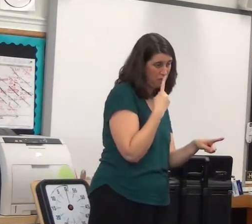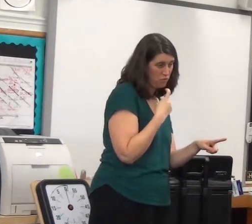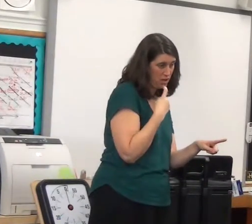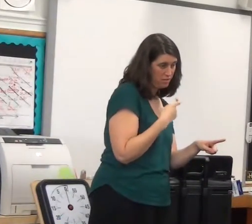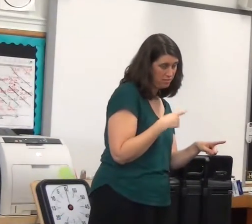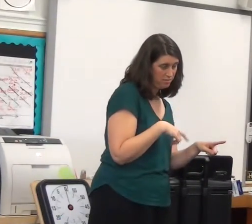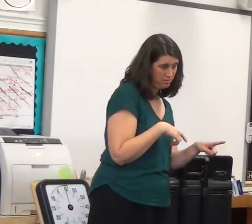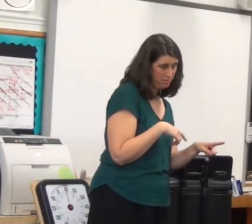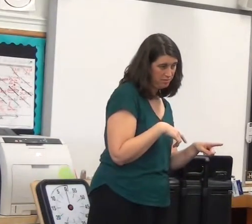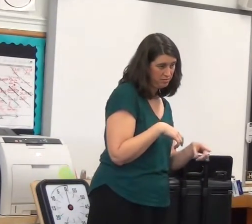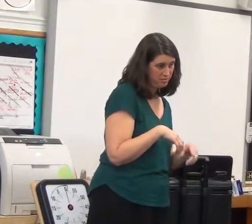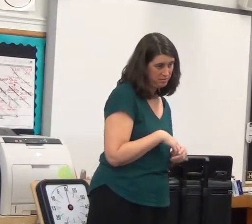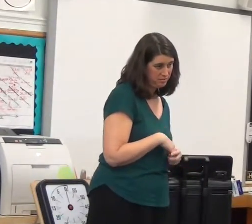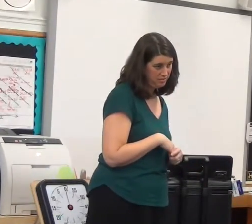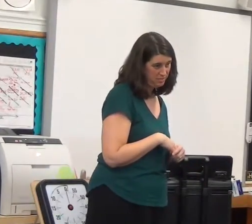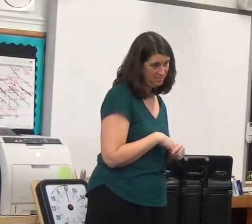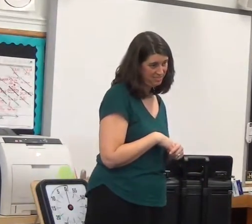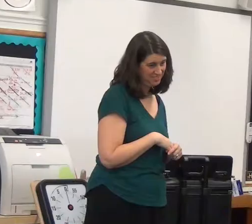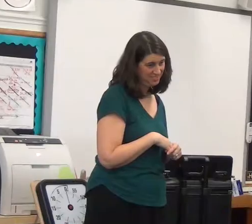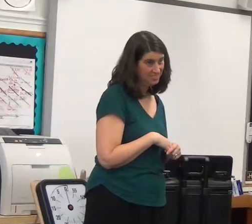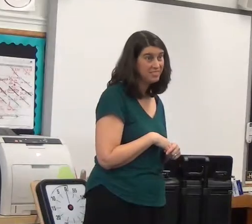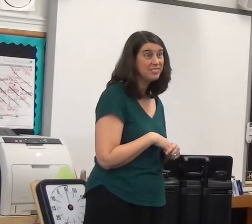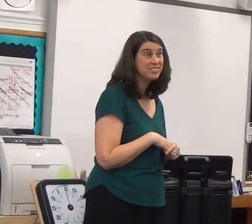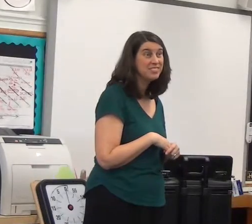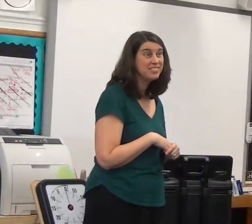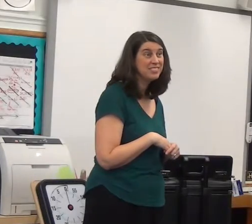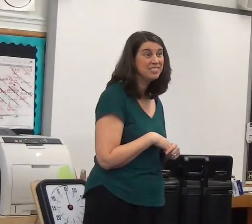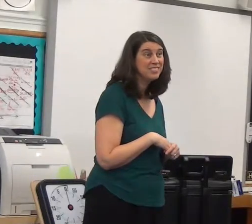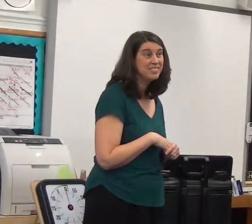What was it? Do you remember? I think it